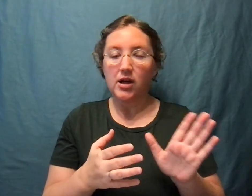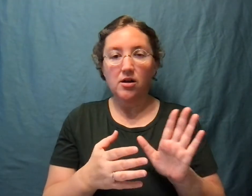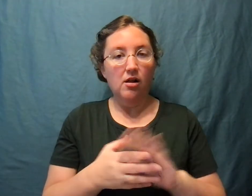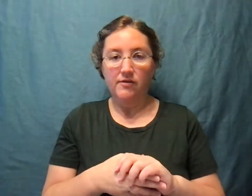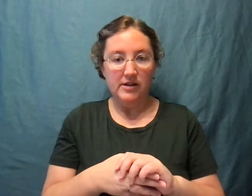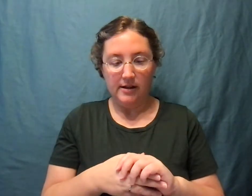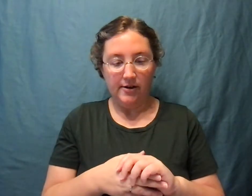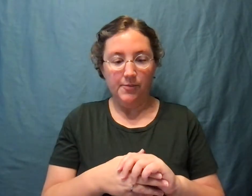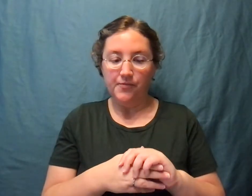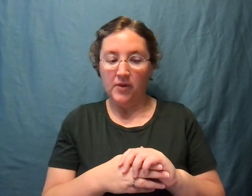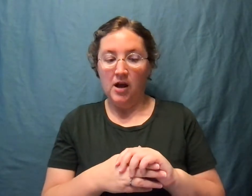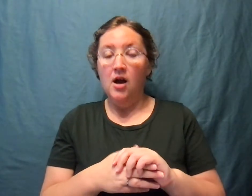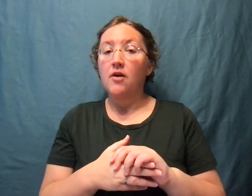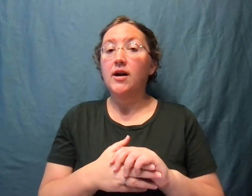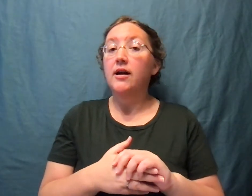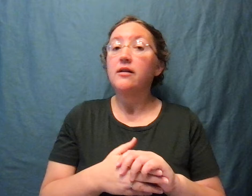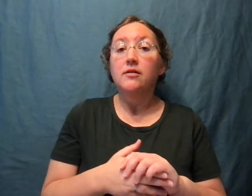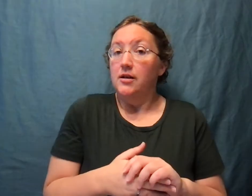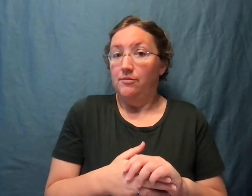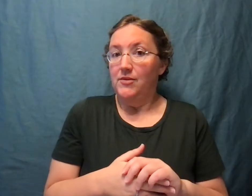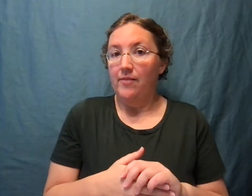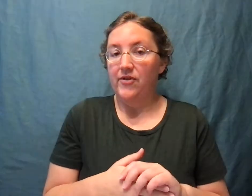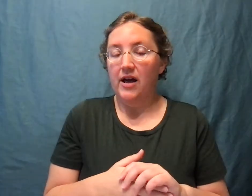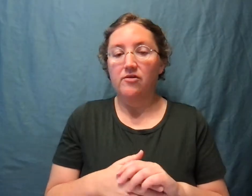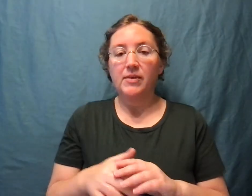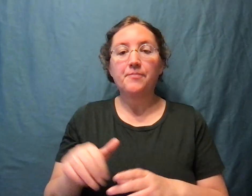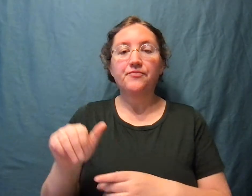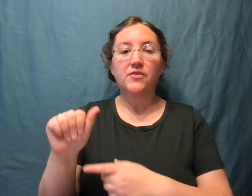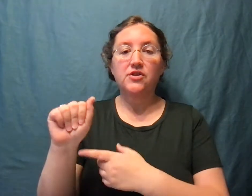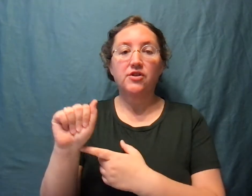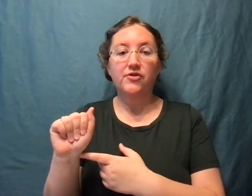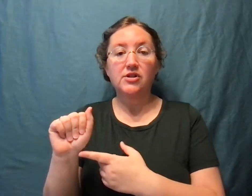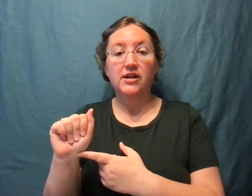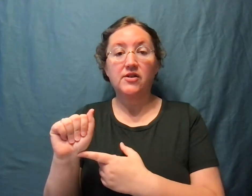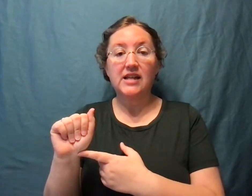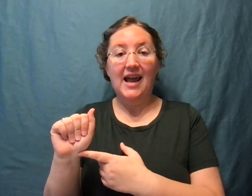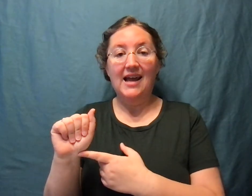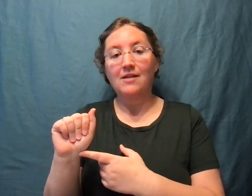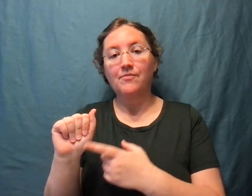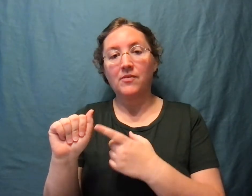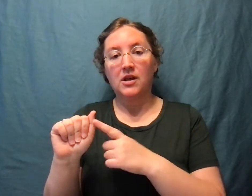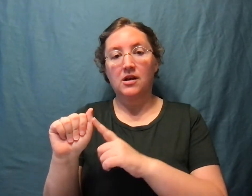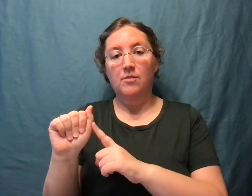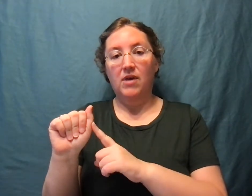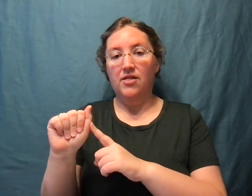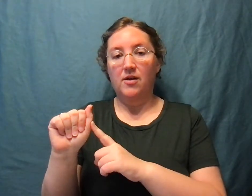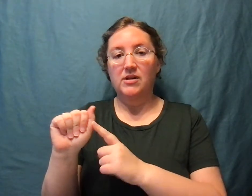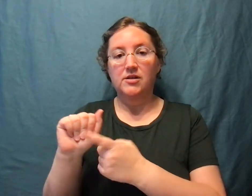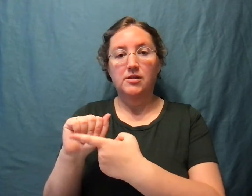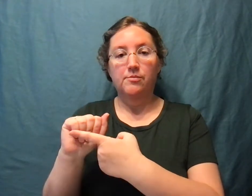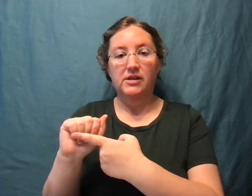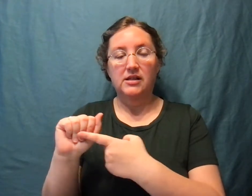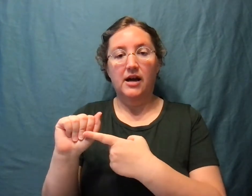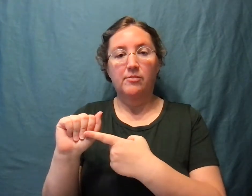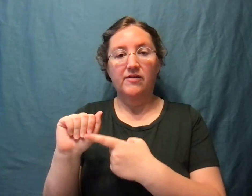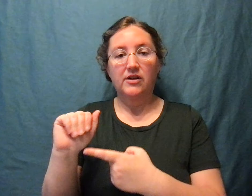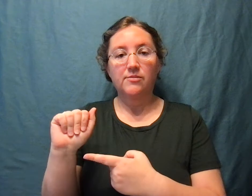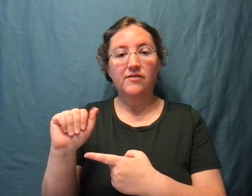into all of this later. All right, now time for the alphabet. So the first letter is A. My thumb is beside my fingers. My fingers